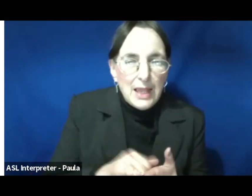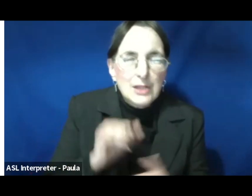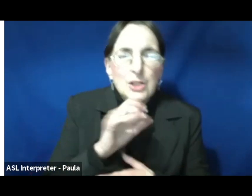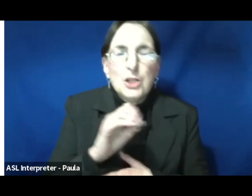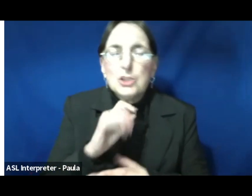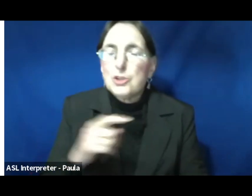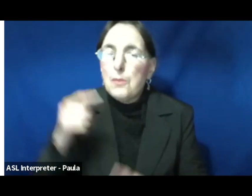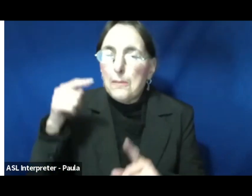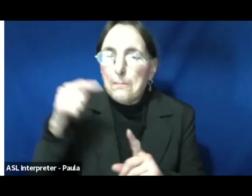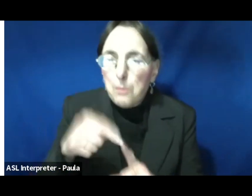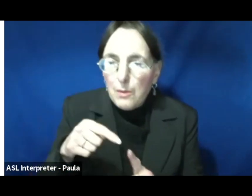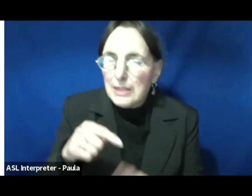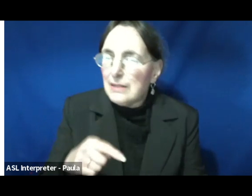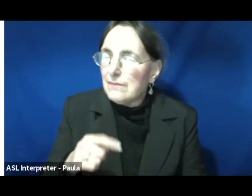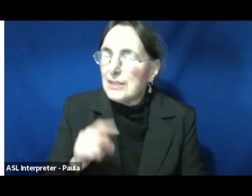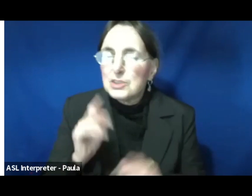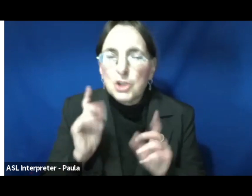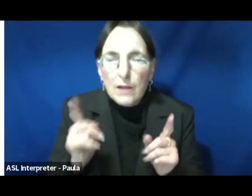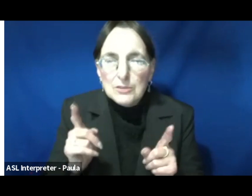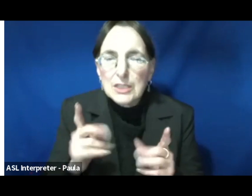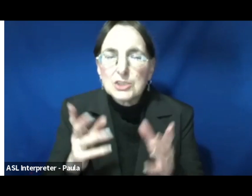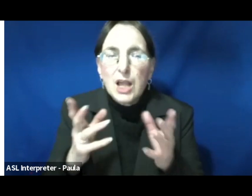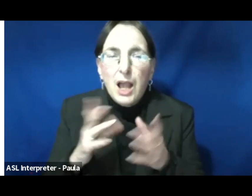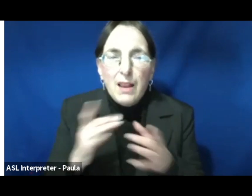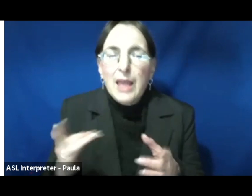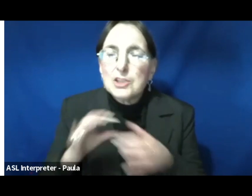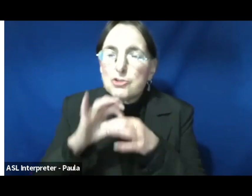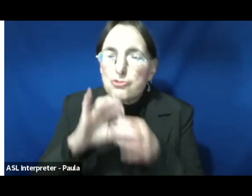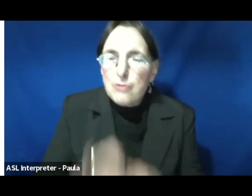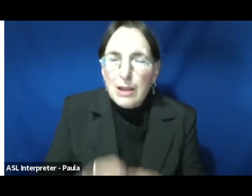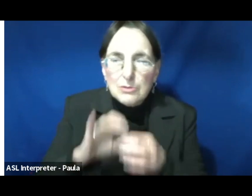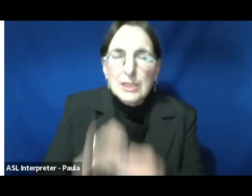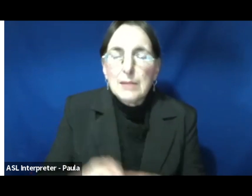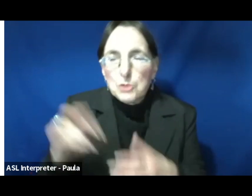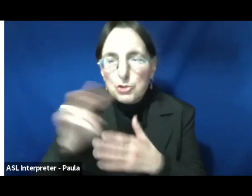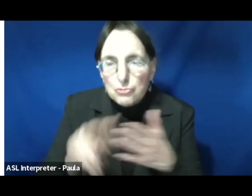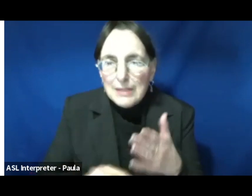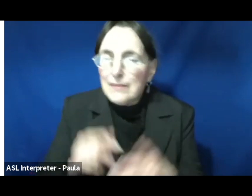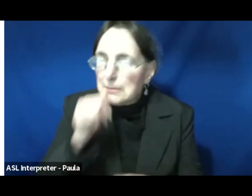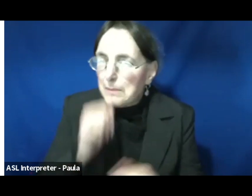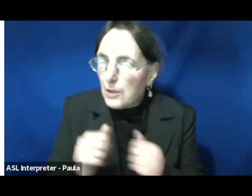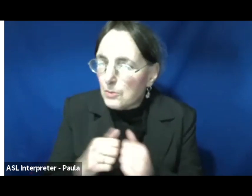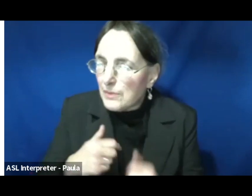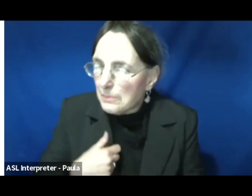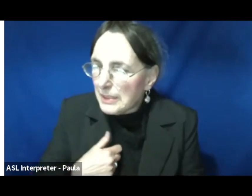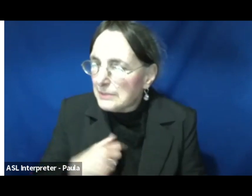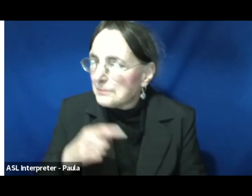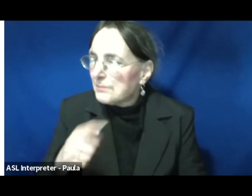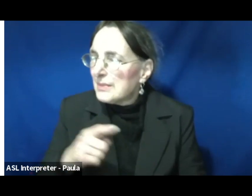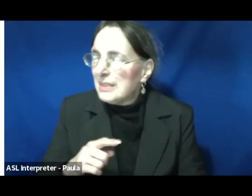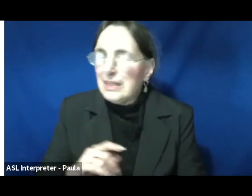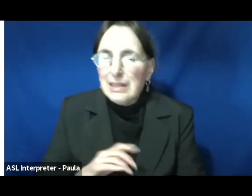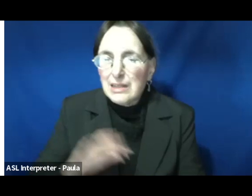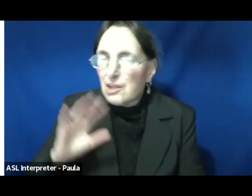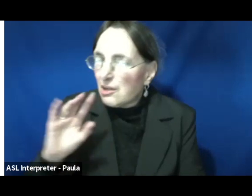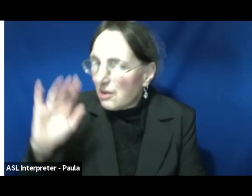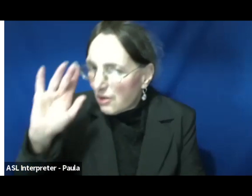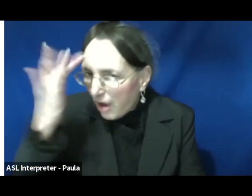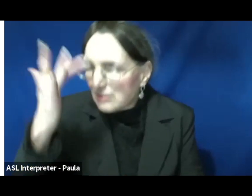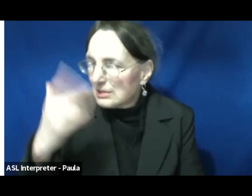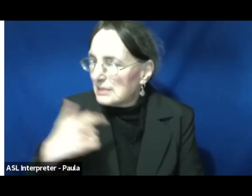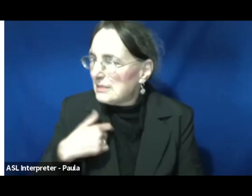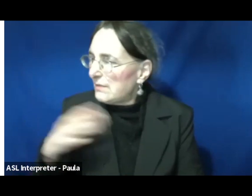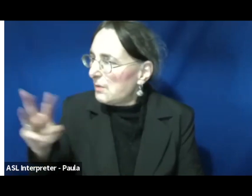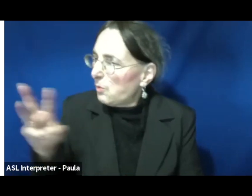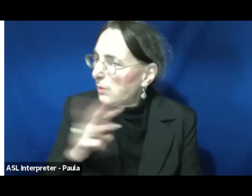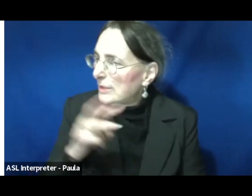our conversation. So I'm going to read this to you. Bear with me, okay? It galls us that the Western researchers